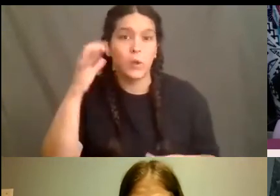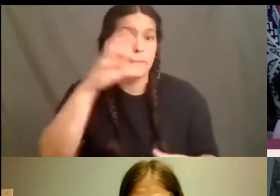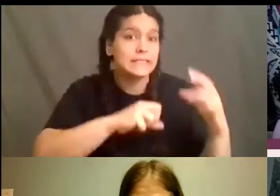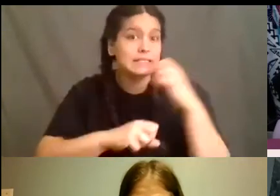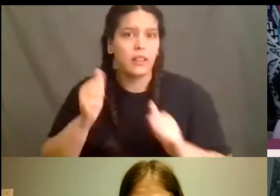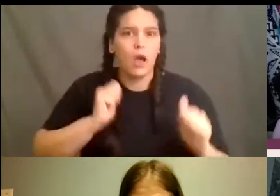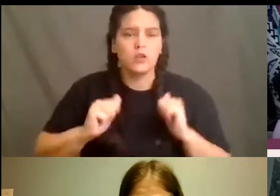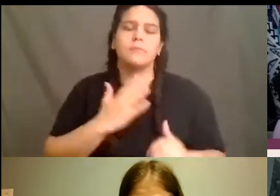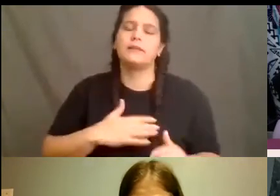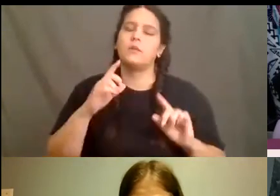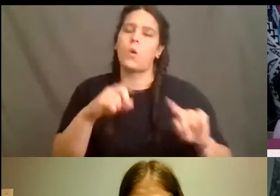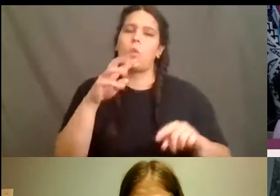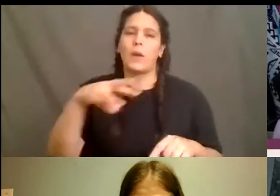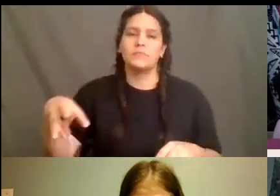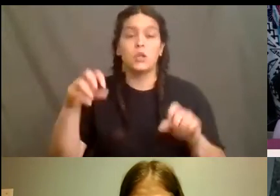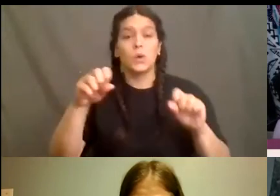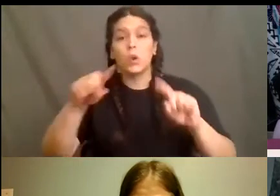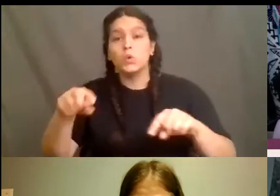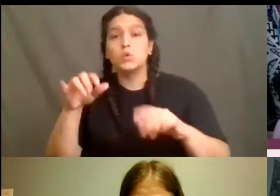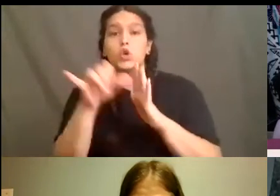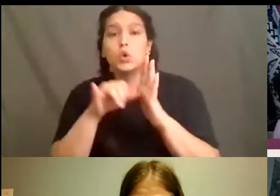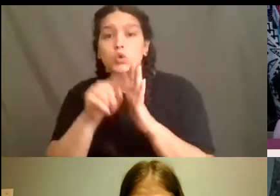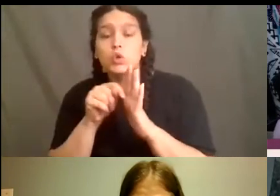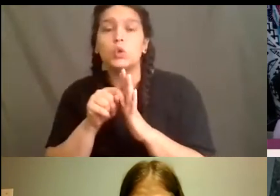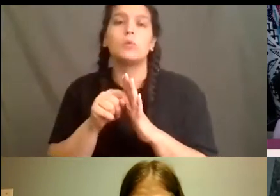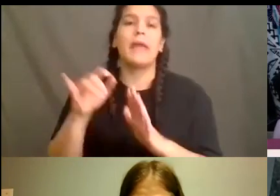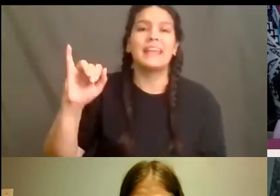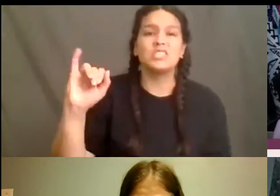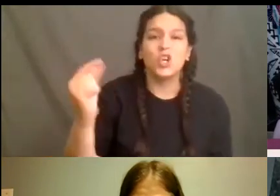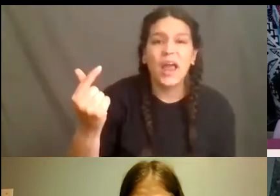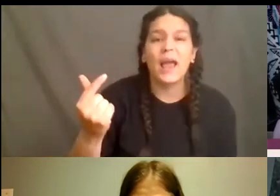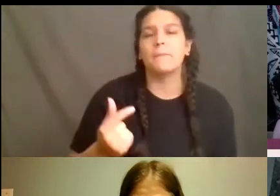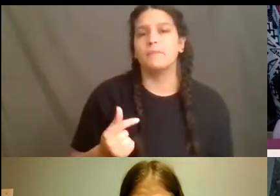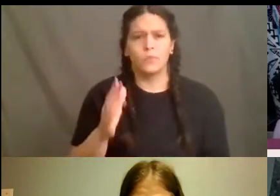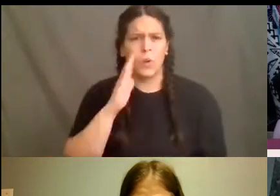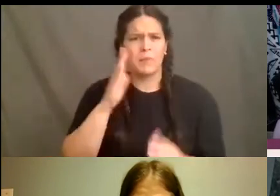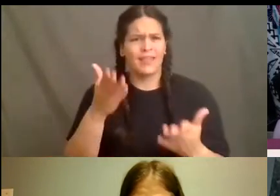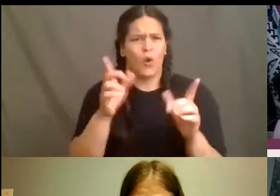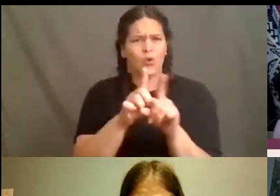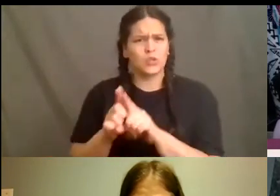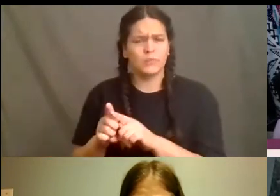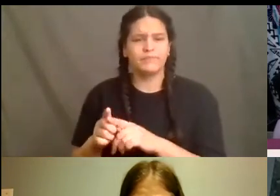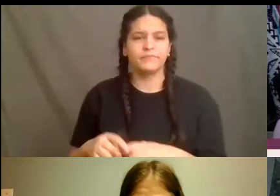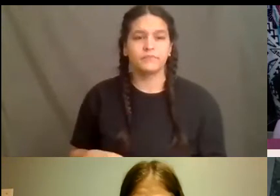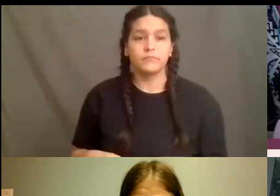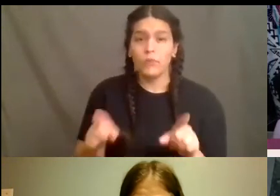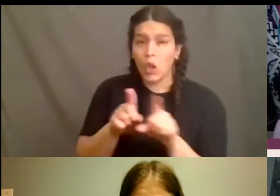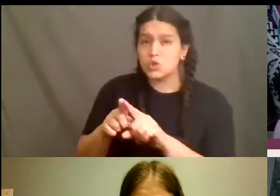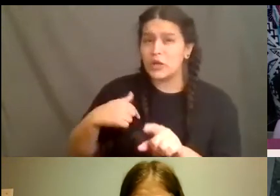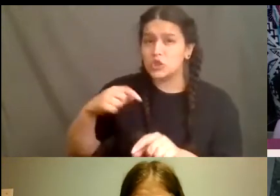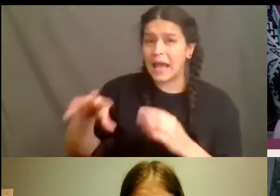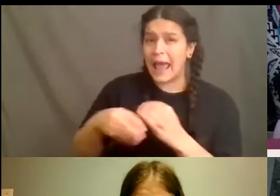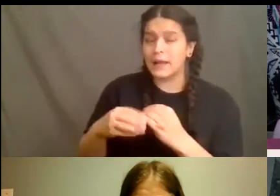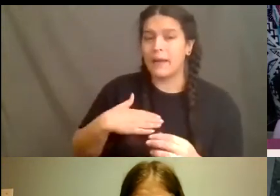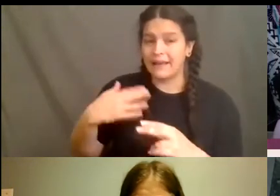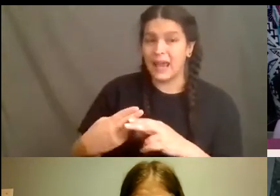the website, or you can go to YouTube, Instagram, it'll be there as well. So thank you very much. Also, I should add, my name is